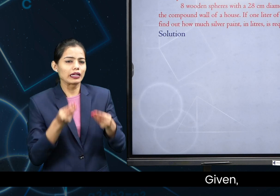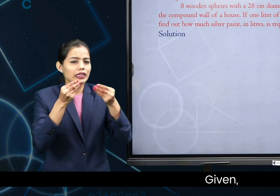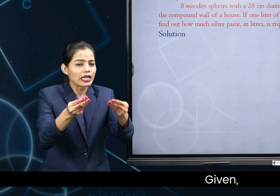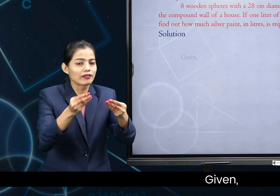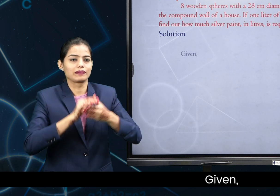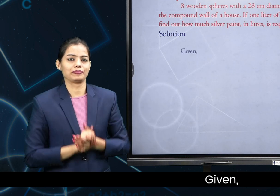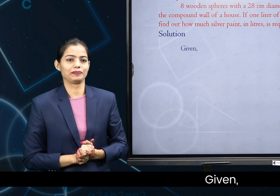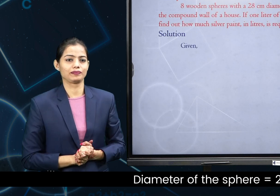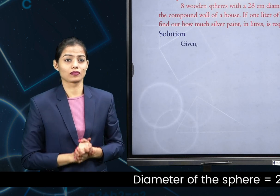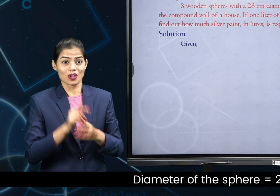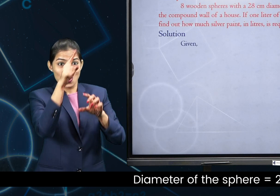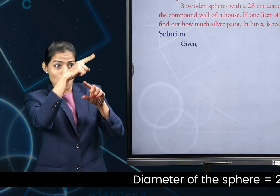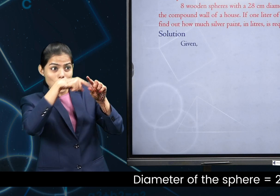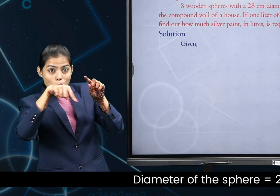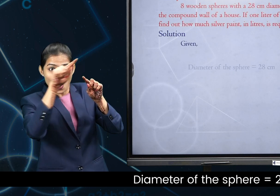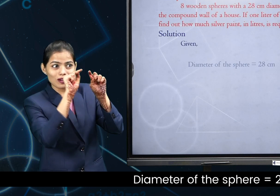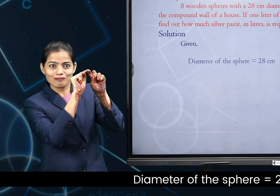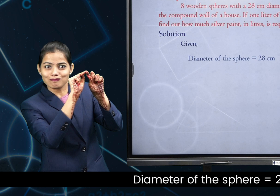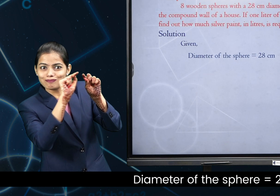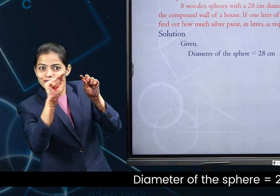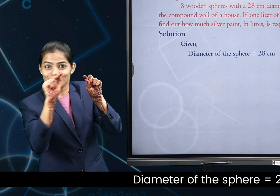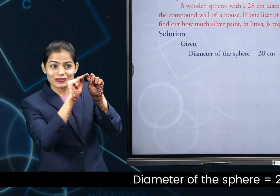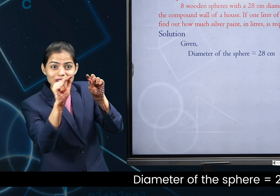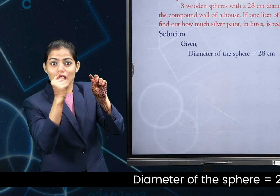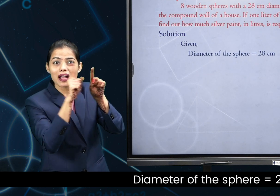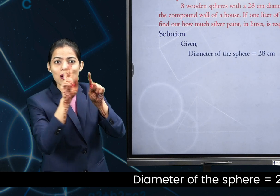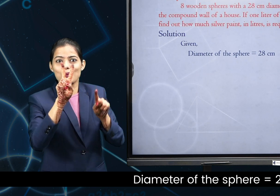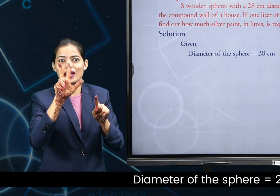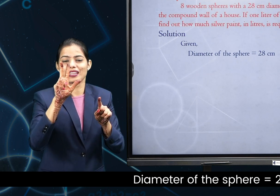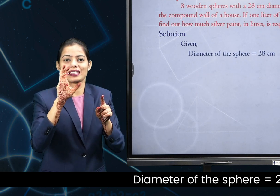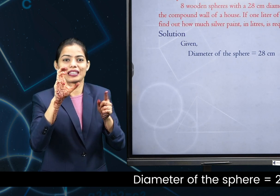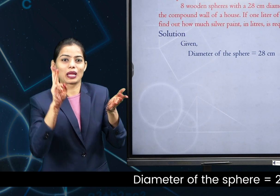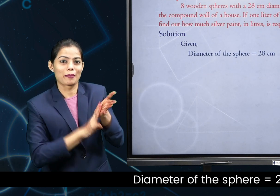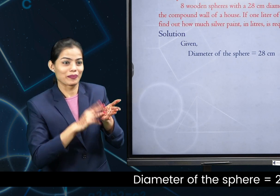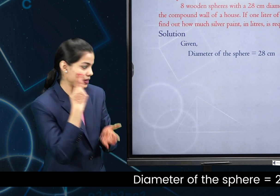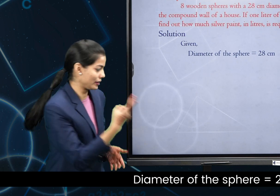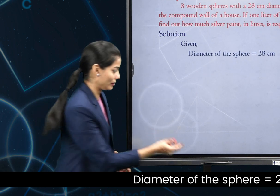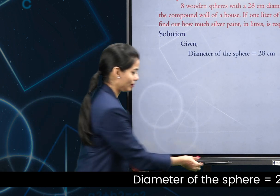Given diameter of the sphere is equal to 28 centimeter,